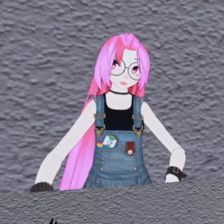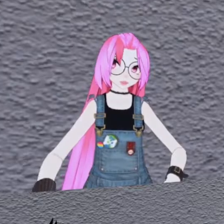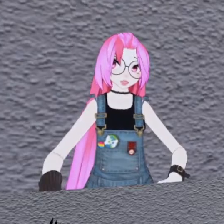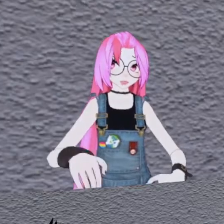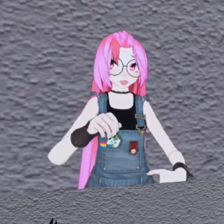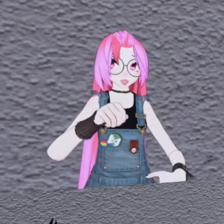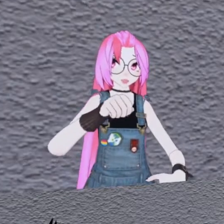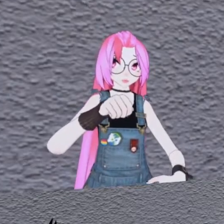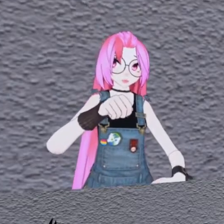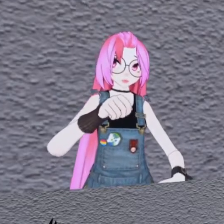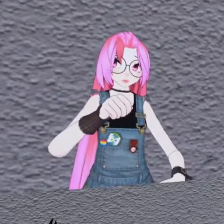Yeah.